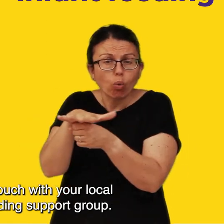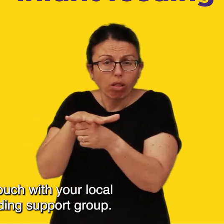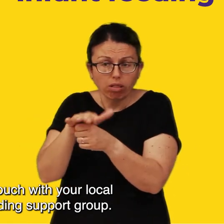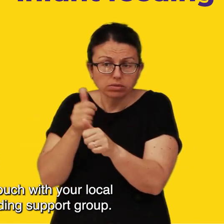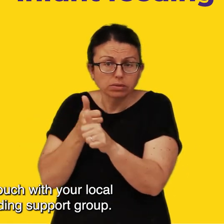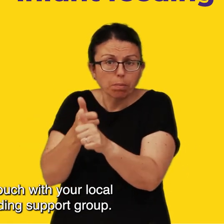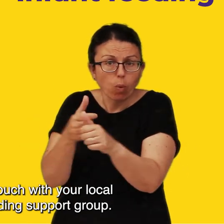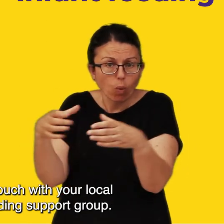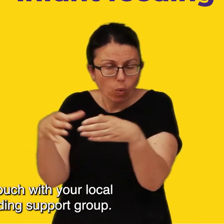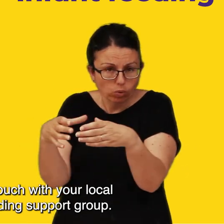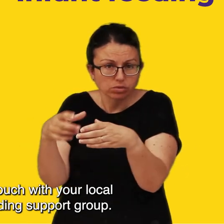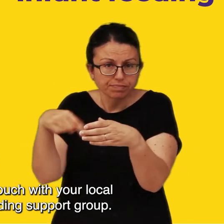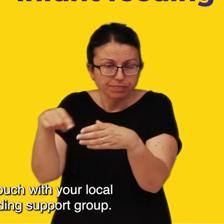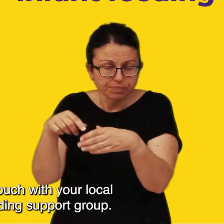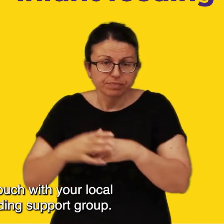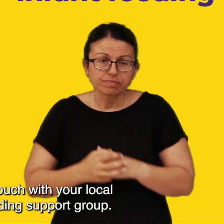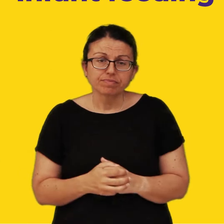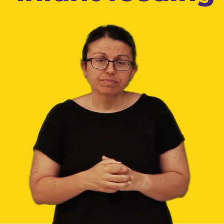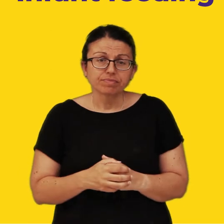breastfeeding support group.